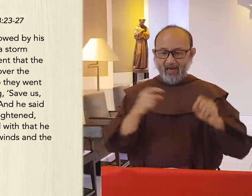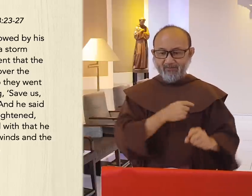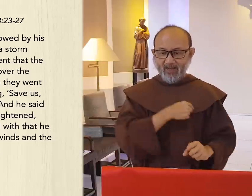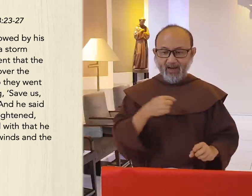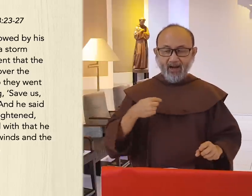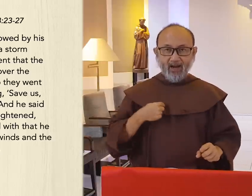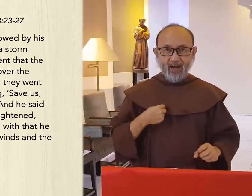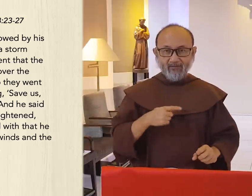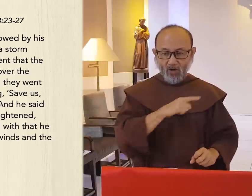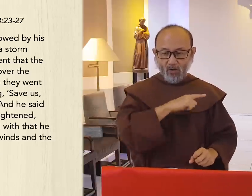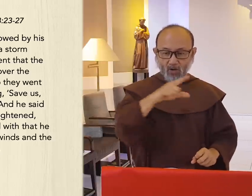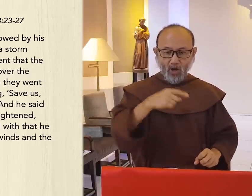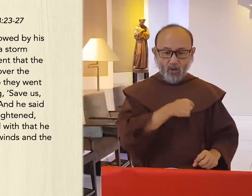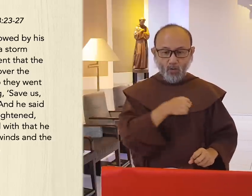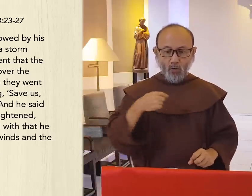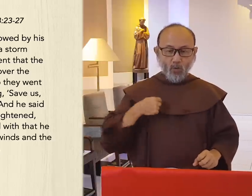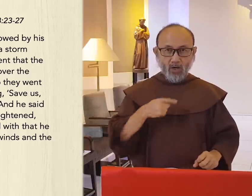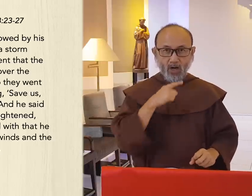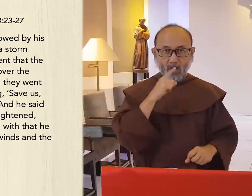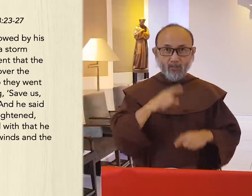"Save us, Lord, we are going down."